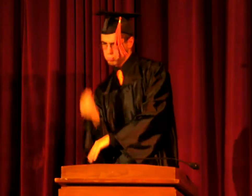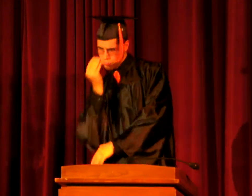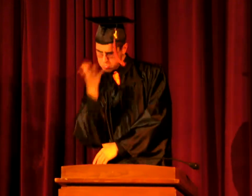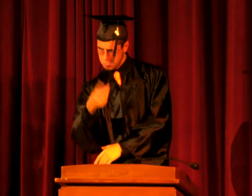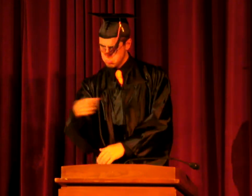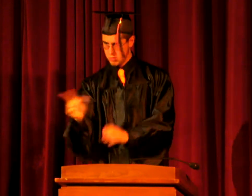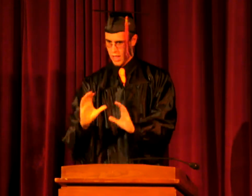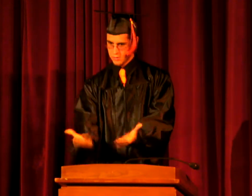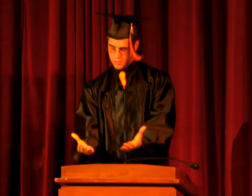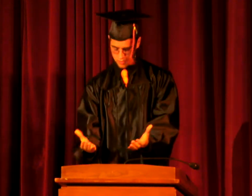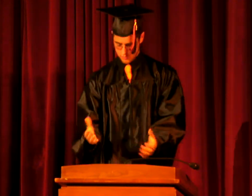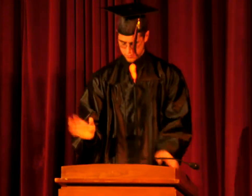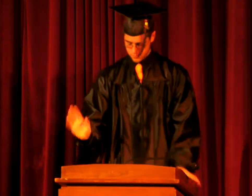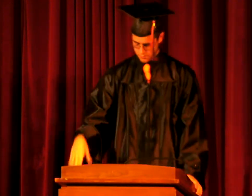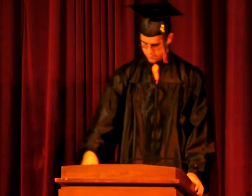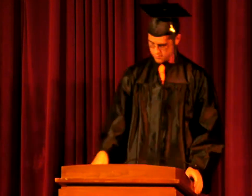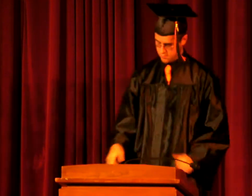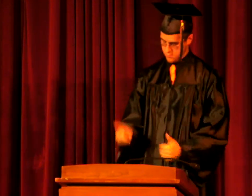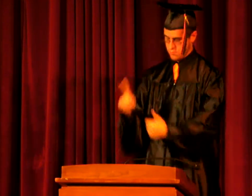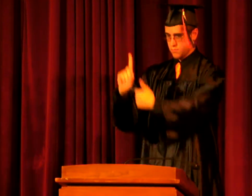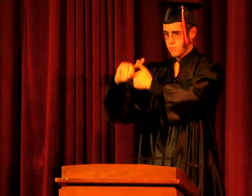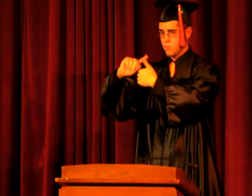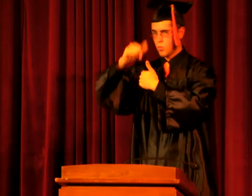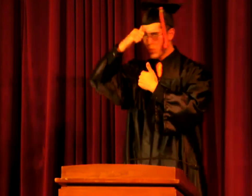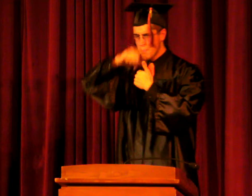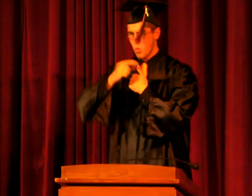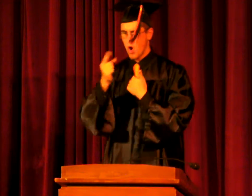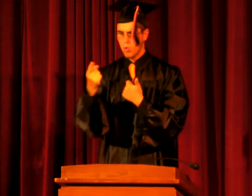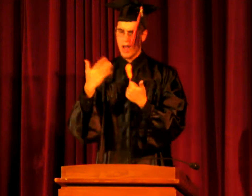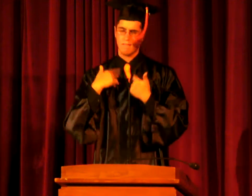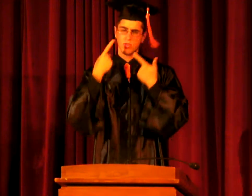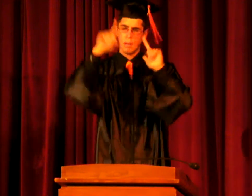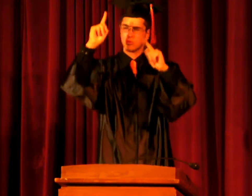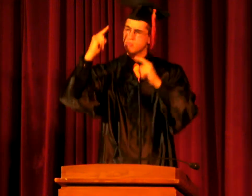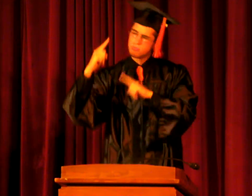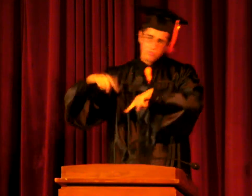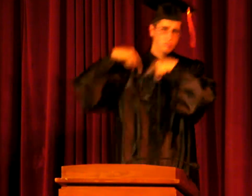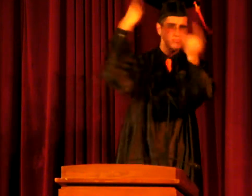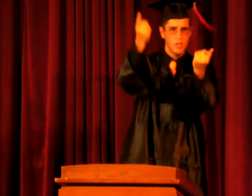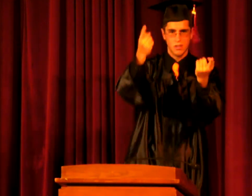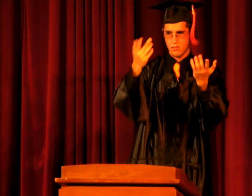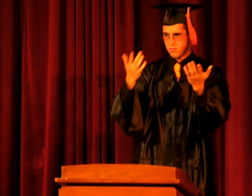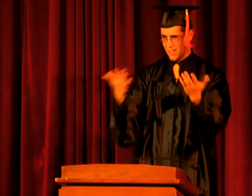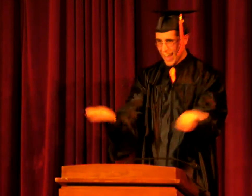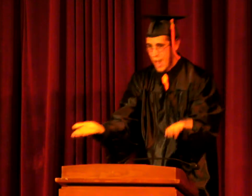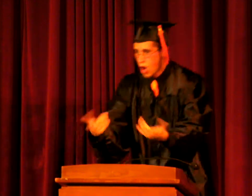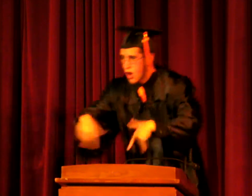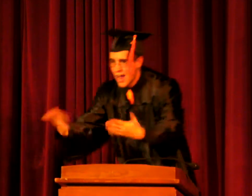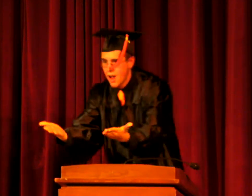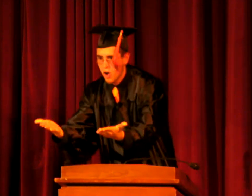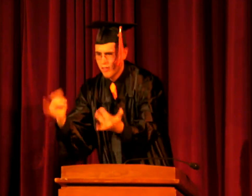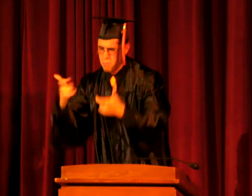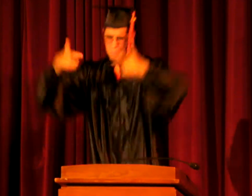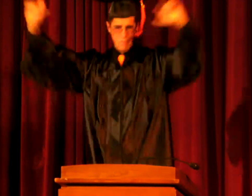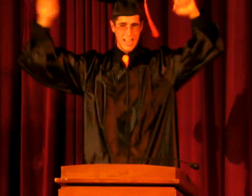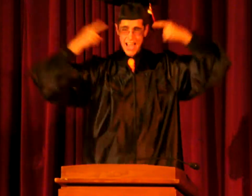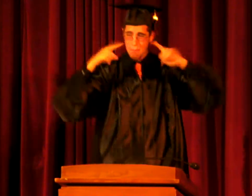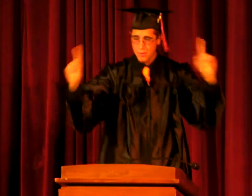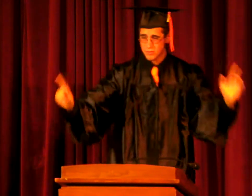I would like to share a few pieces of advice with my classmates. First of all, don't forget what you've accomplished